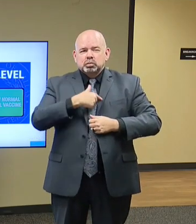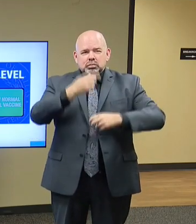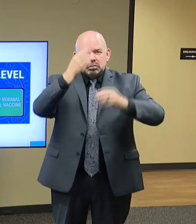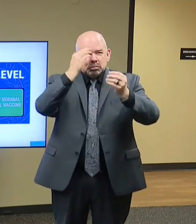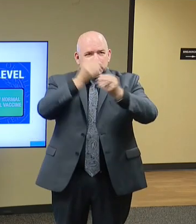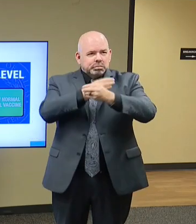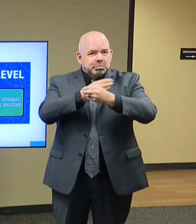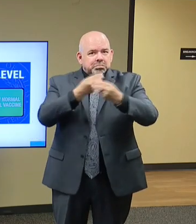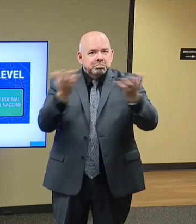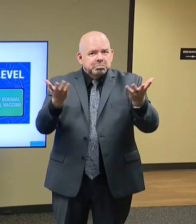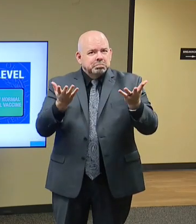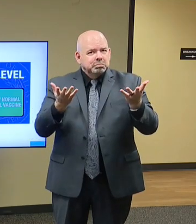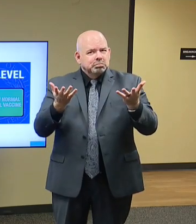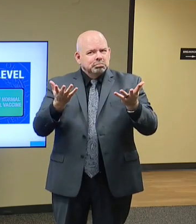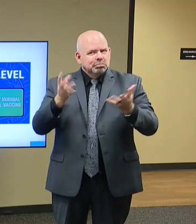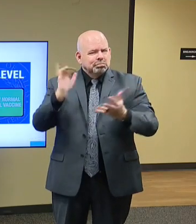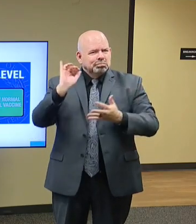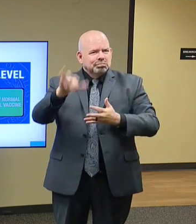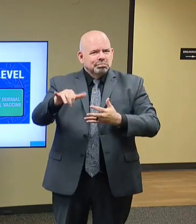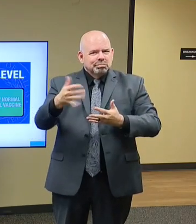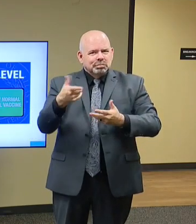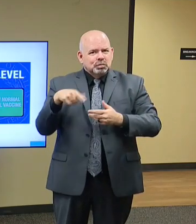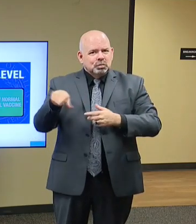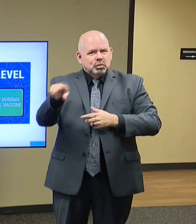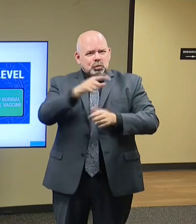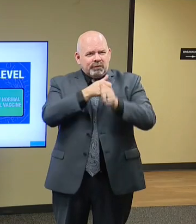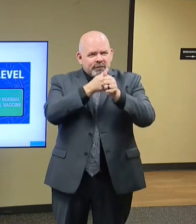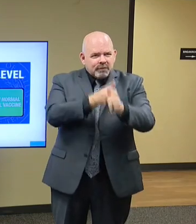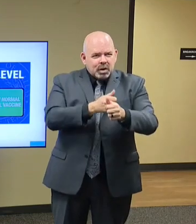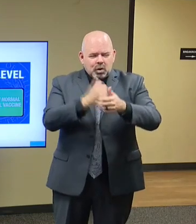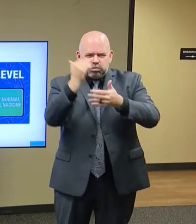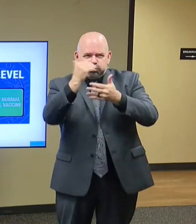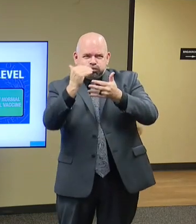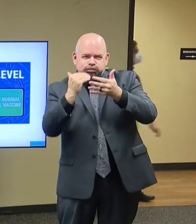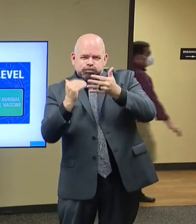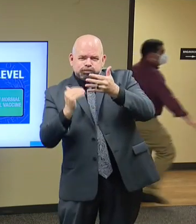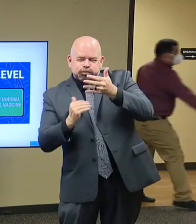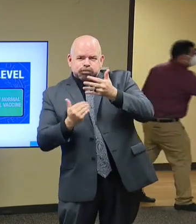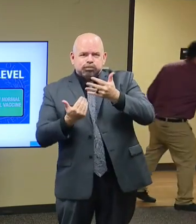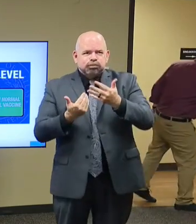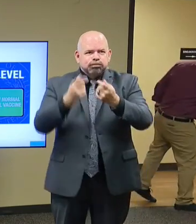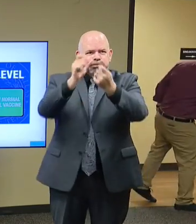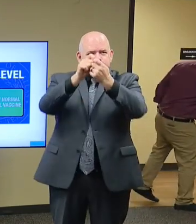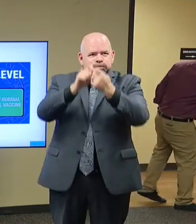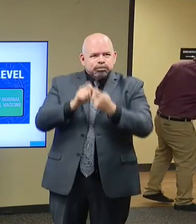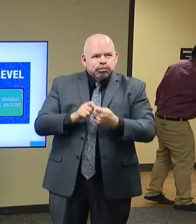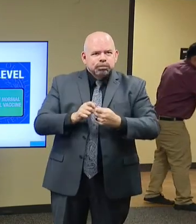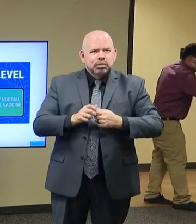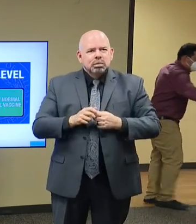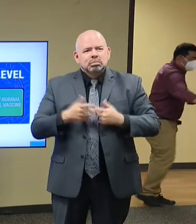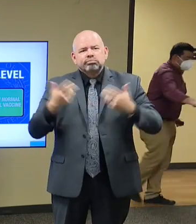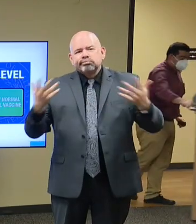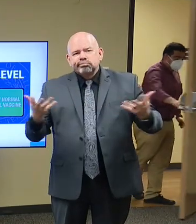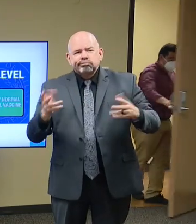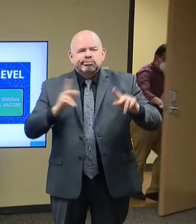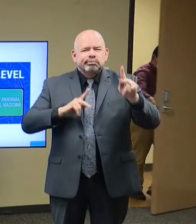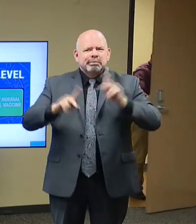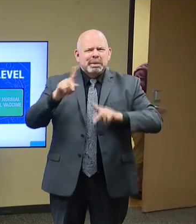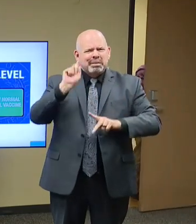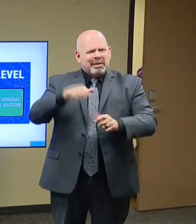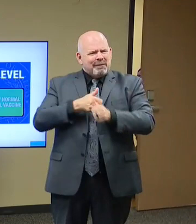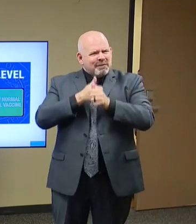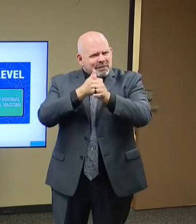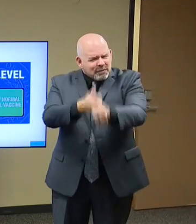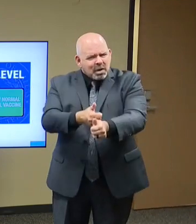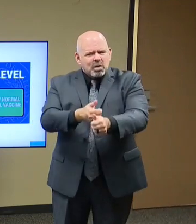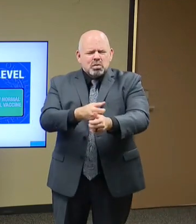residents need to know. Residents and businesses should continue to be disciplined and follow and encourage